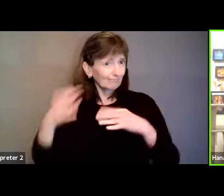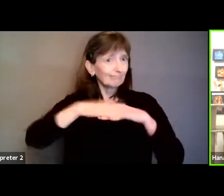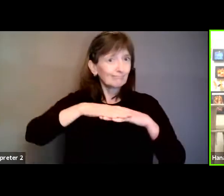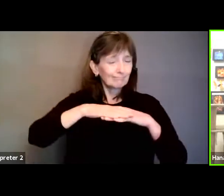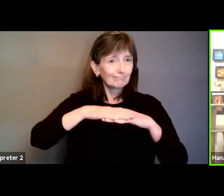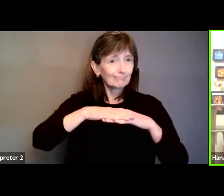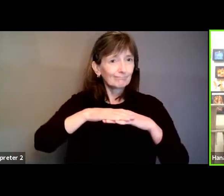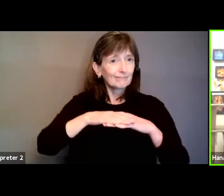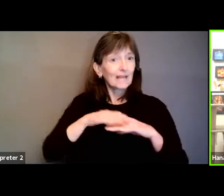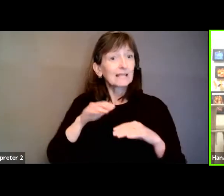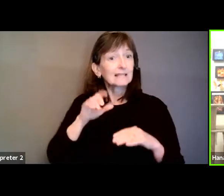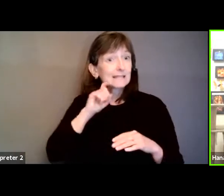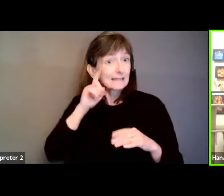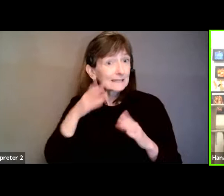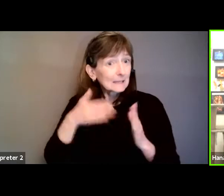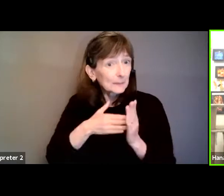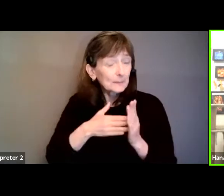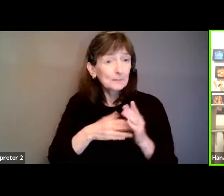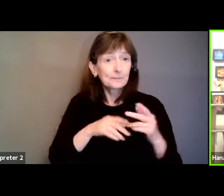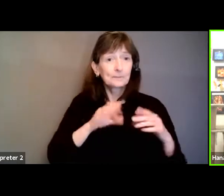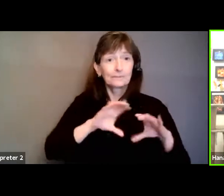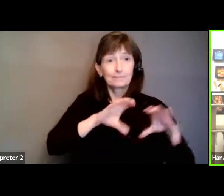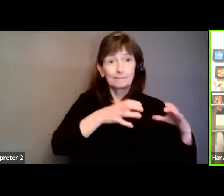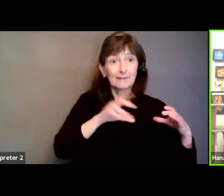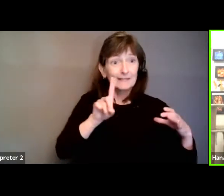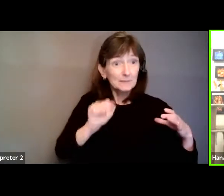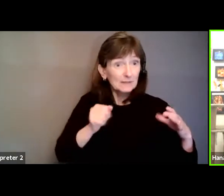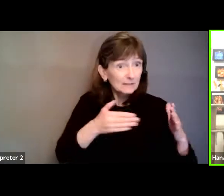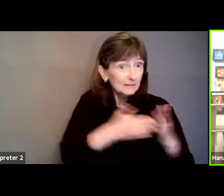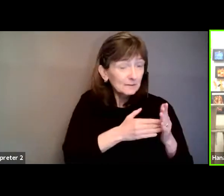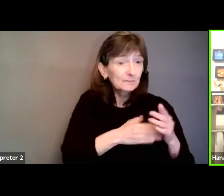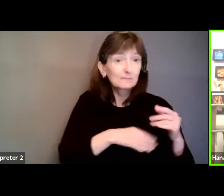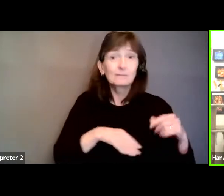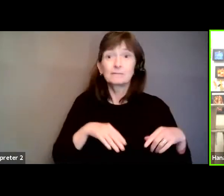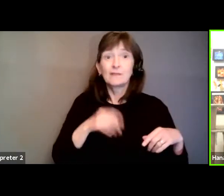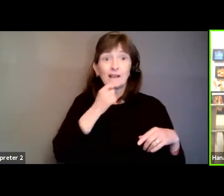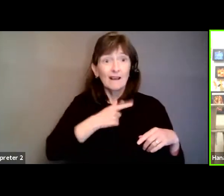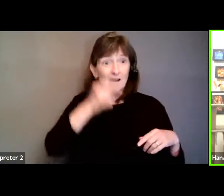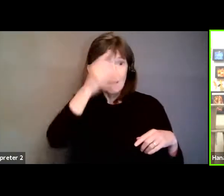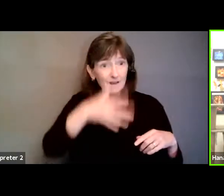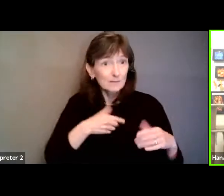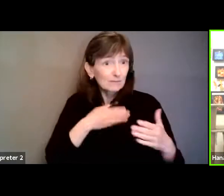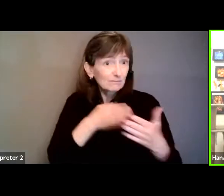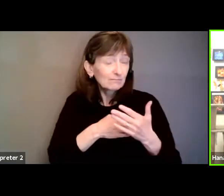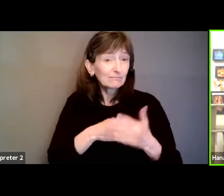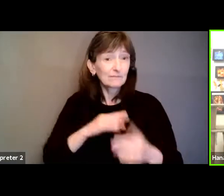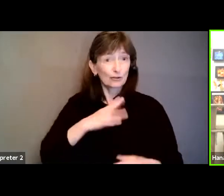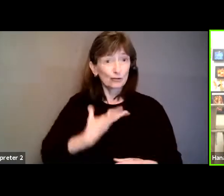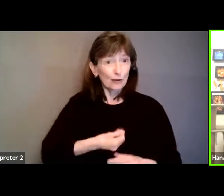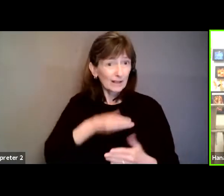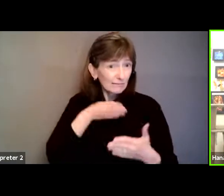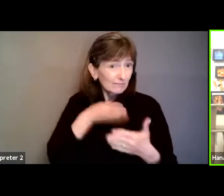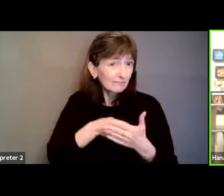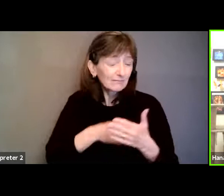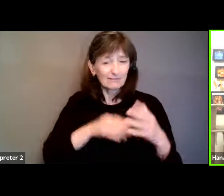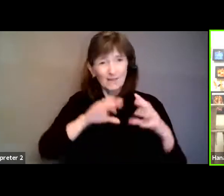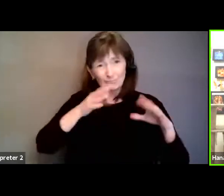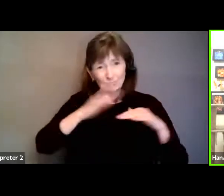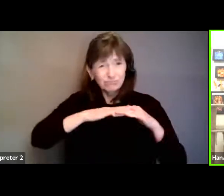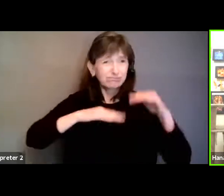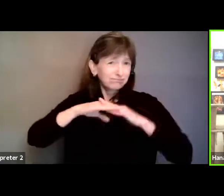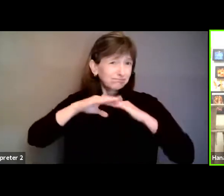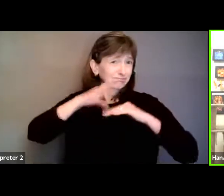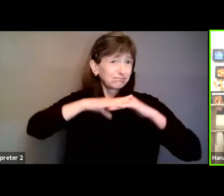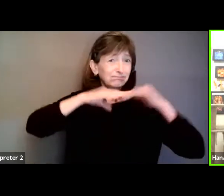classism, colonialism, homophobia, transphobia, and more. And when we see